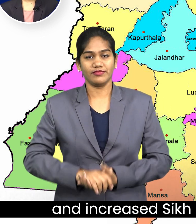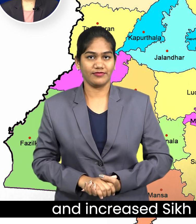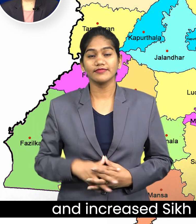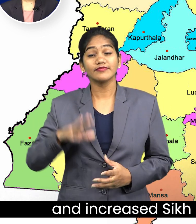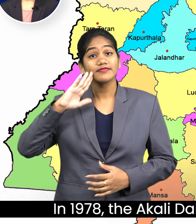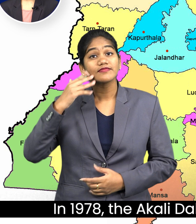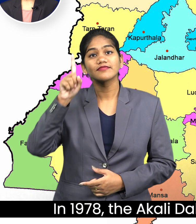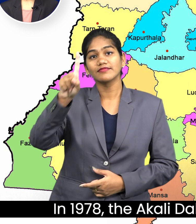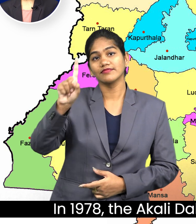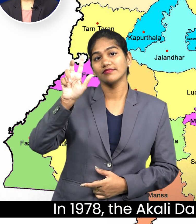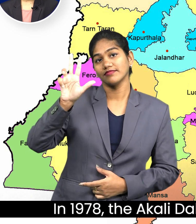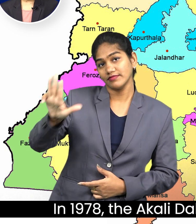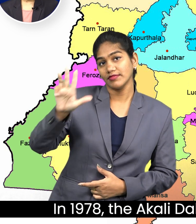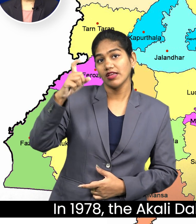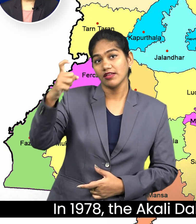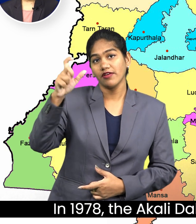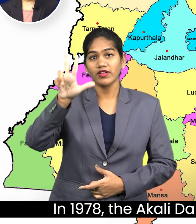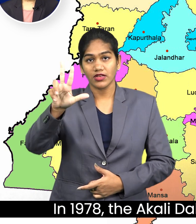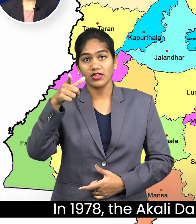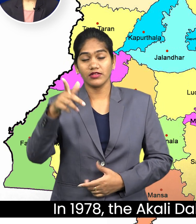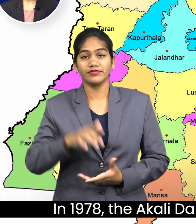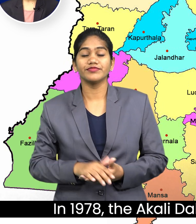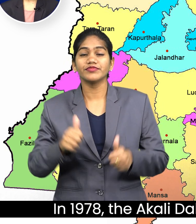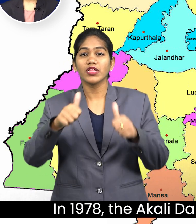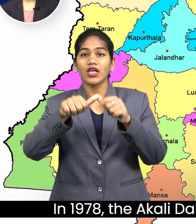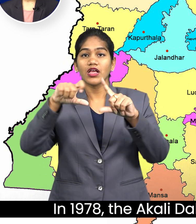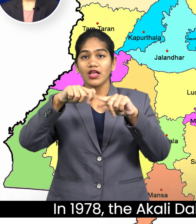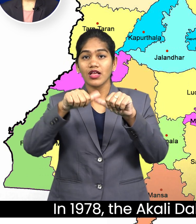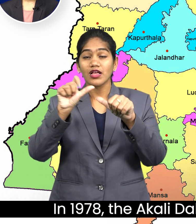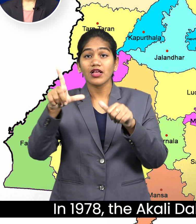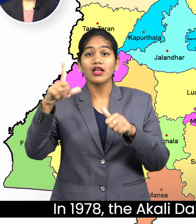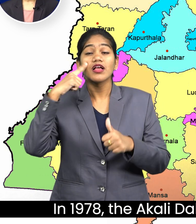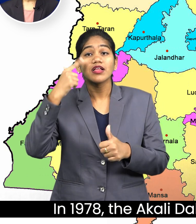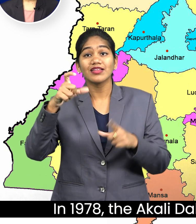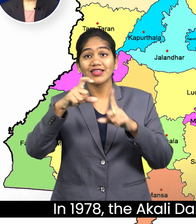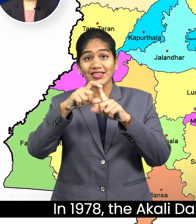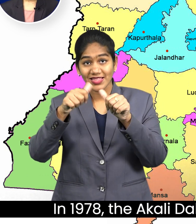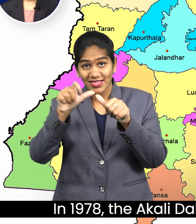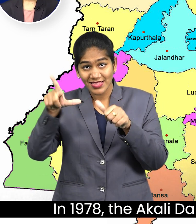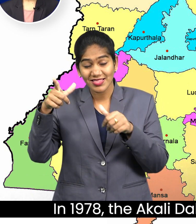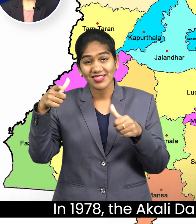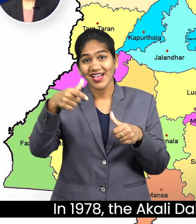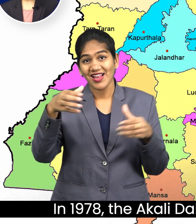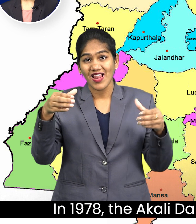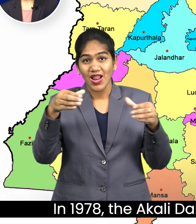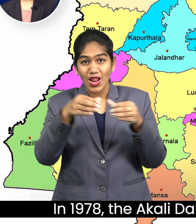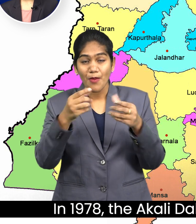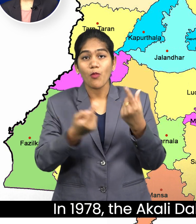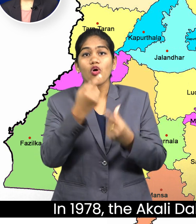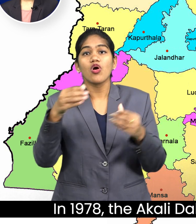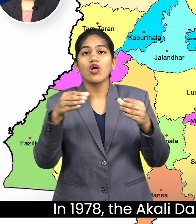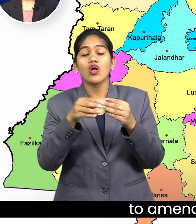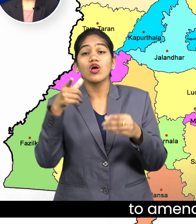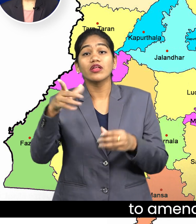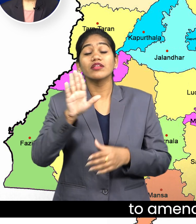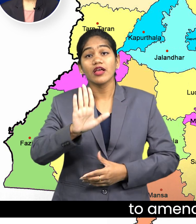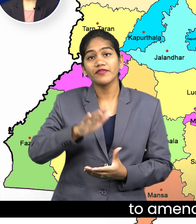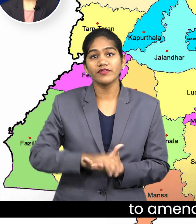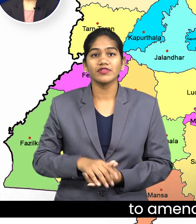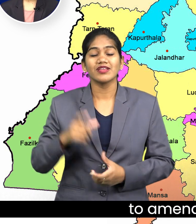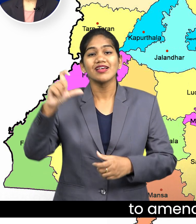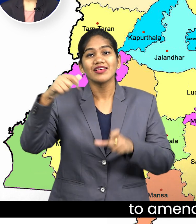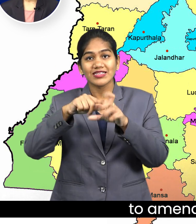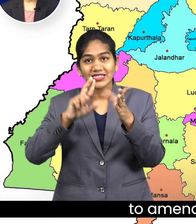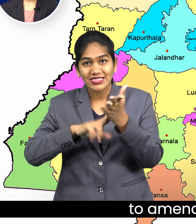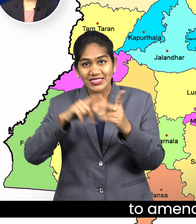In 1978, the Akhali Dal urged the central government to amend